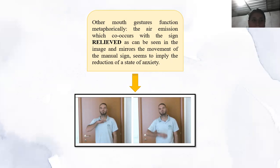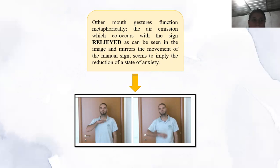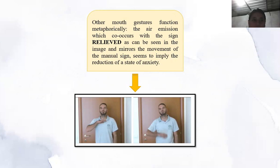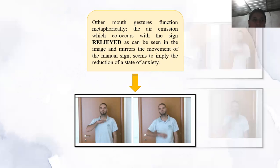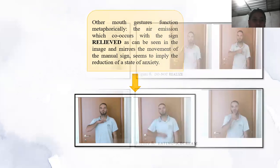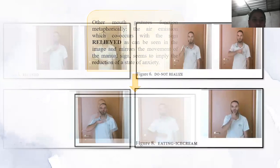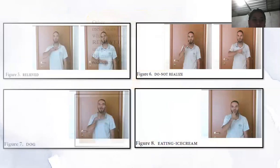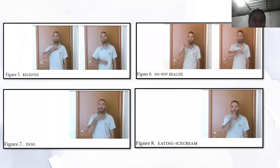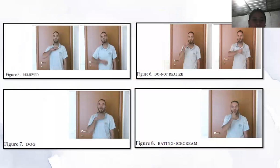Thank you.